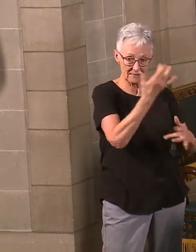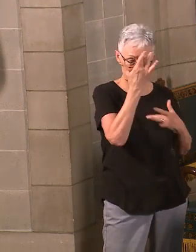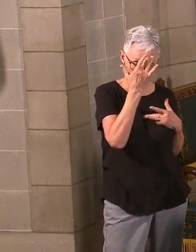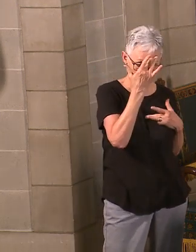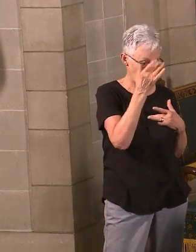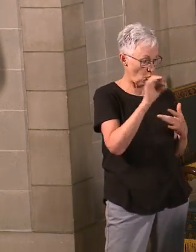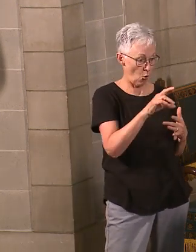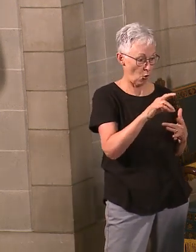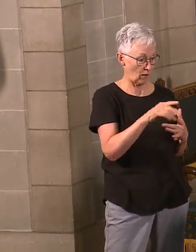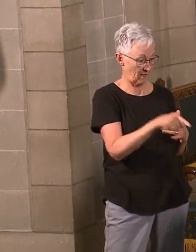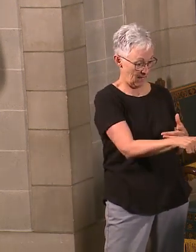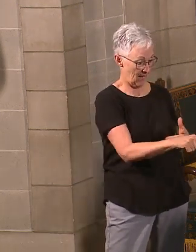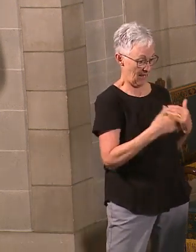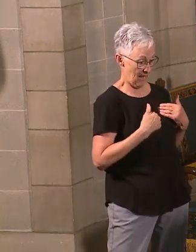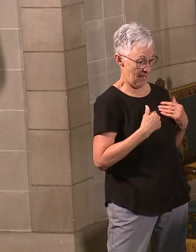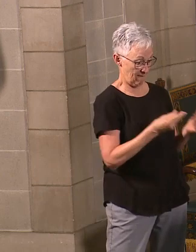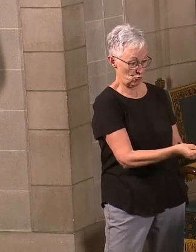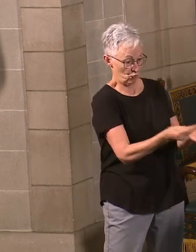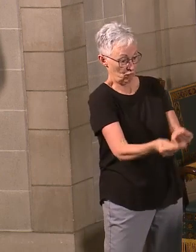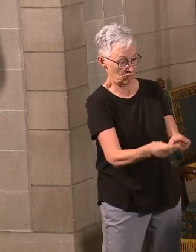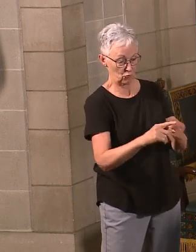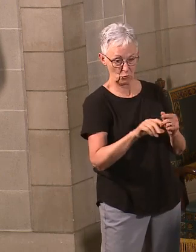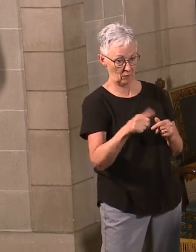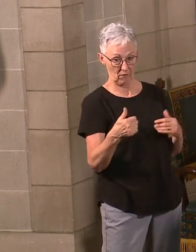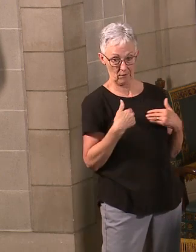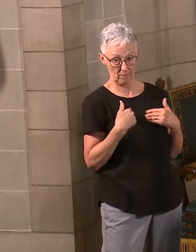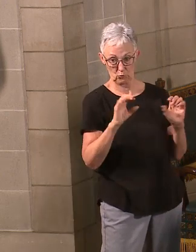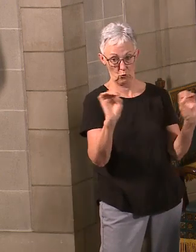final question. Okay. One last question.